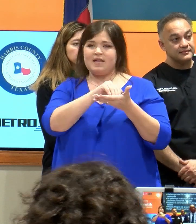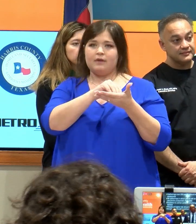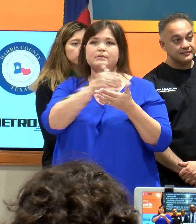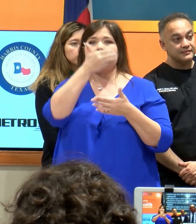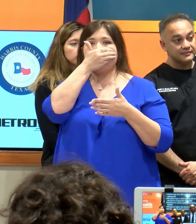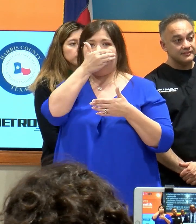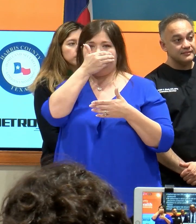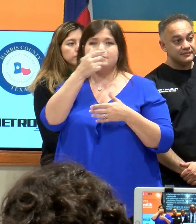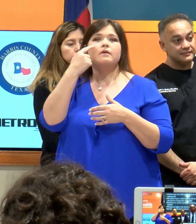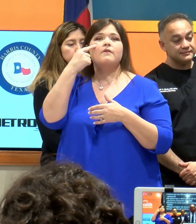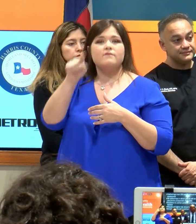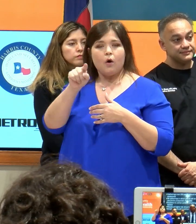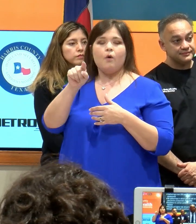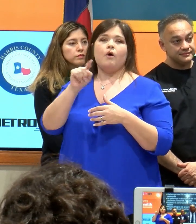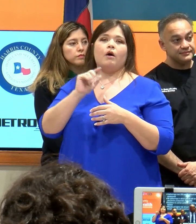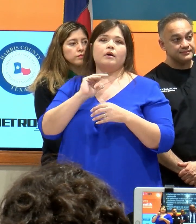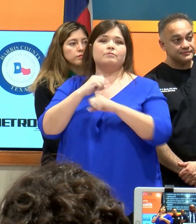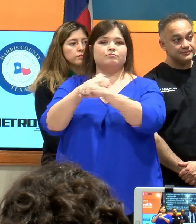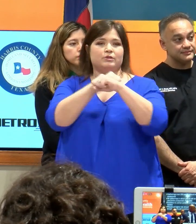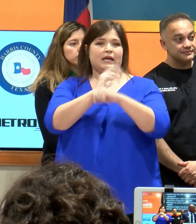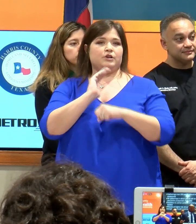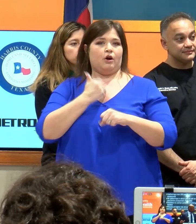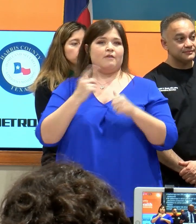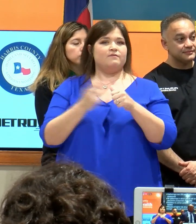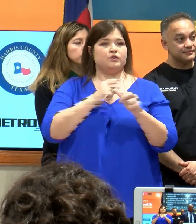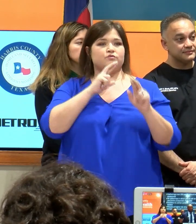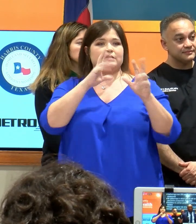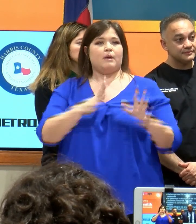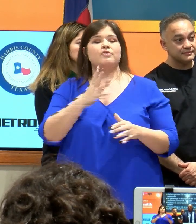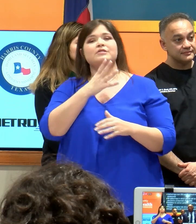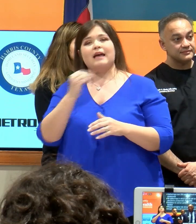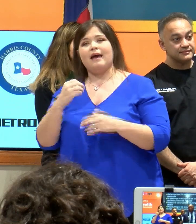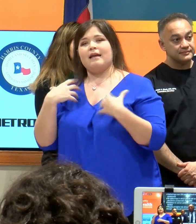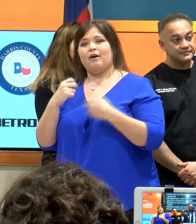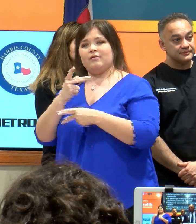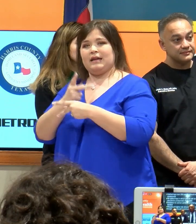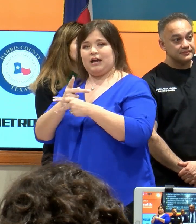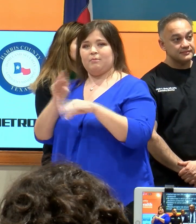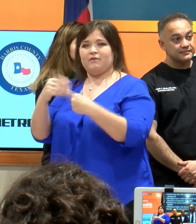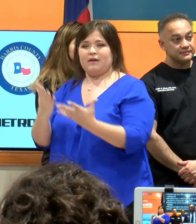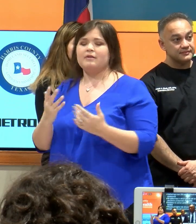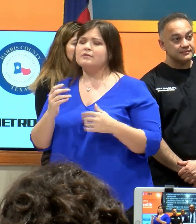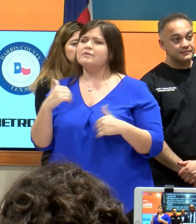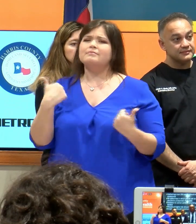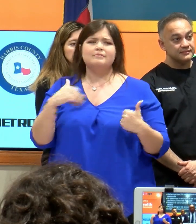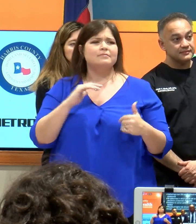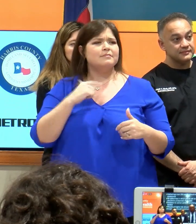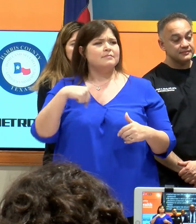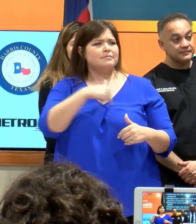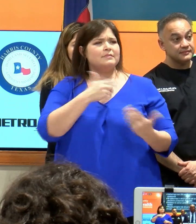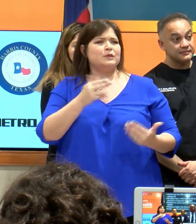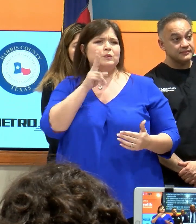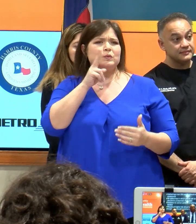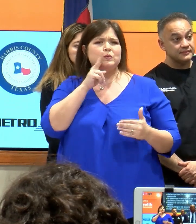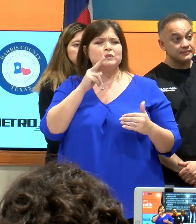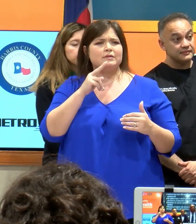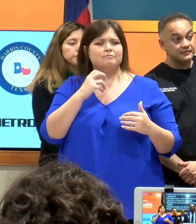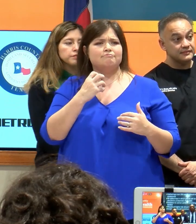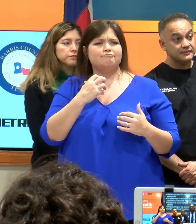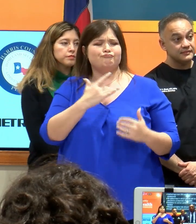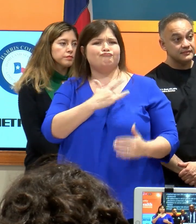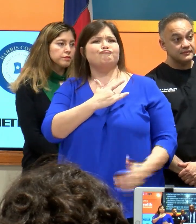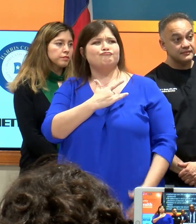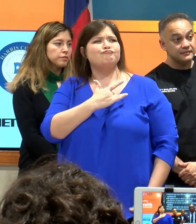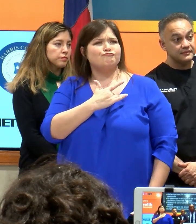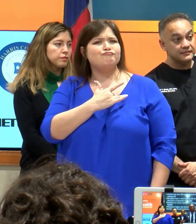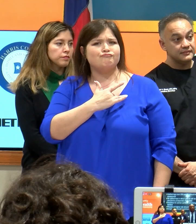and healthcare providers. Those are the sort of organizations and people that we have in this city. And quite frankly, that's